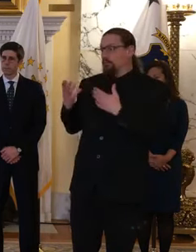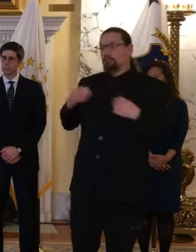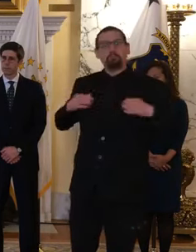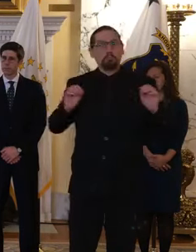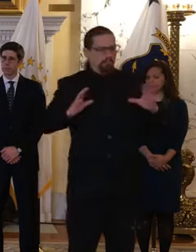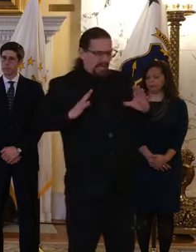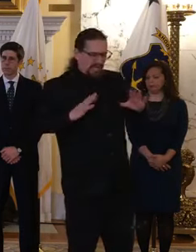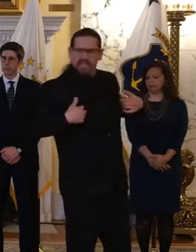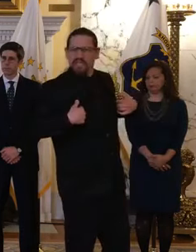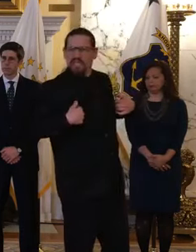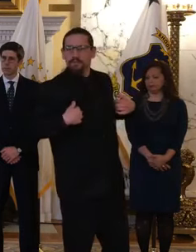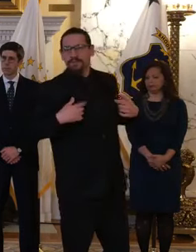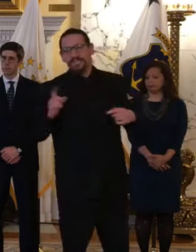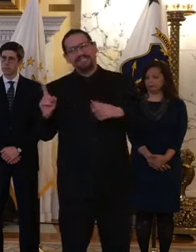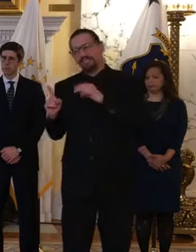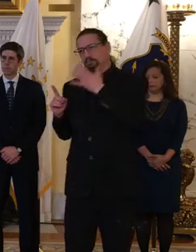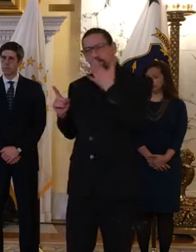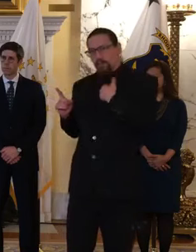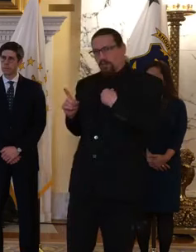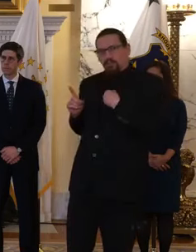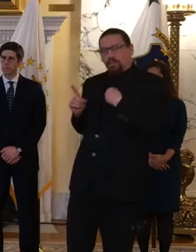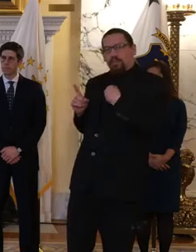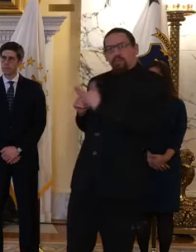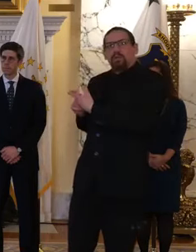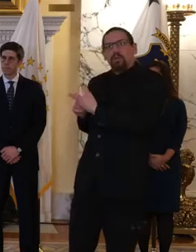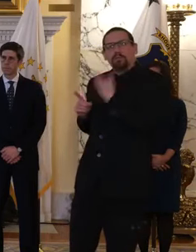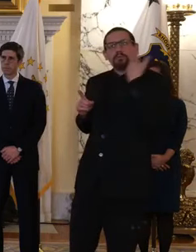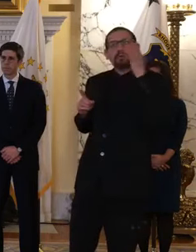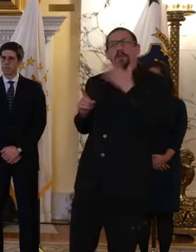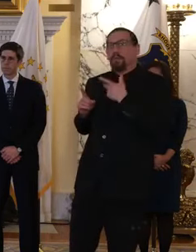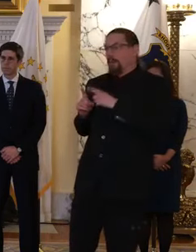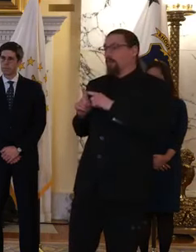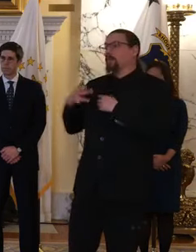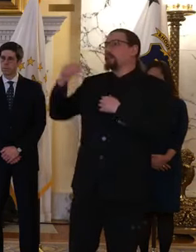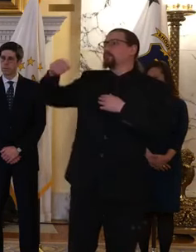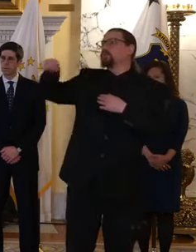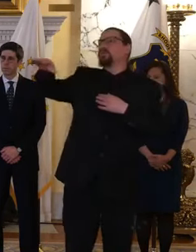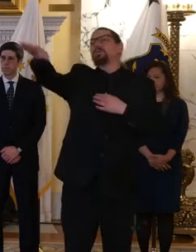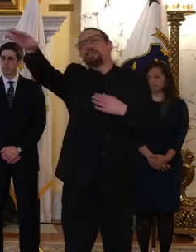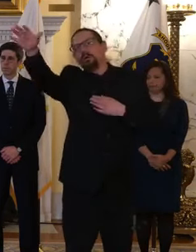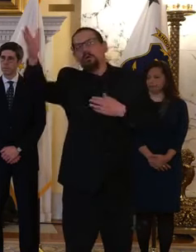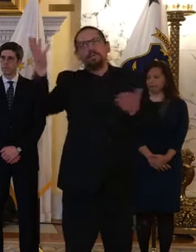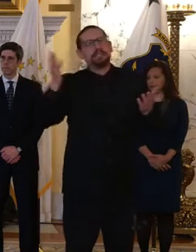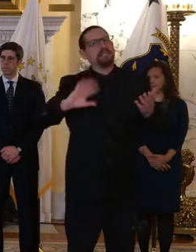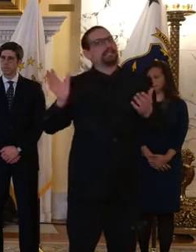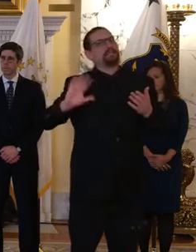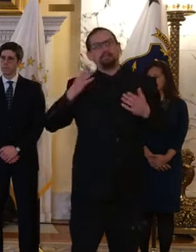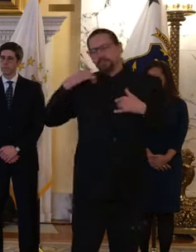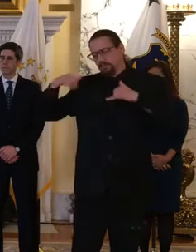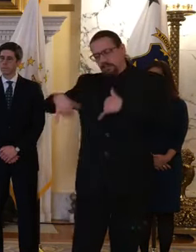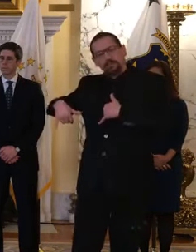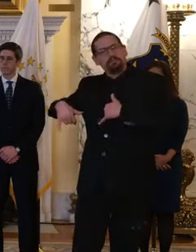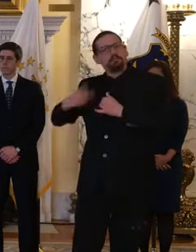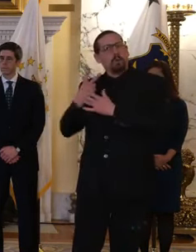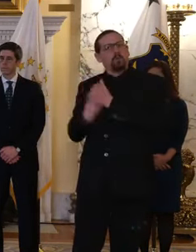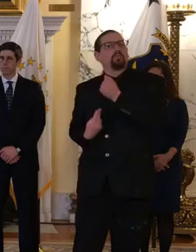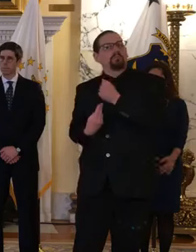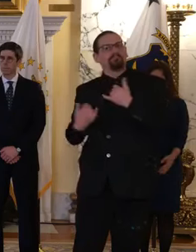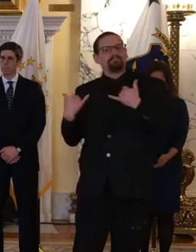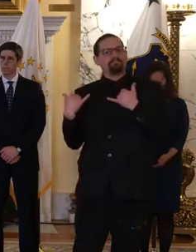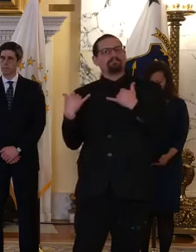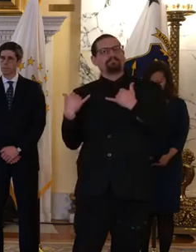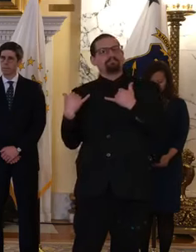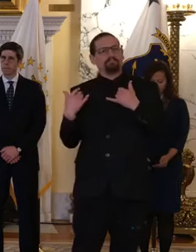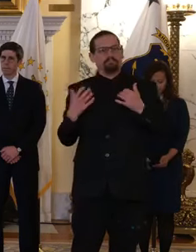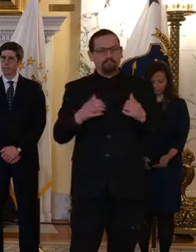others. We are at a very critical phase right now and need everyone to do their part